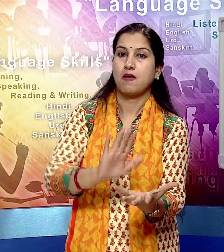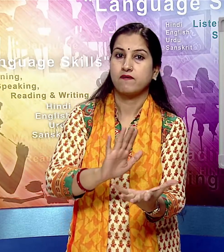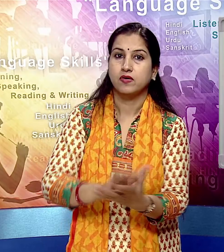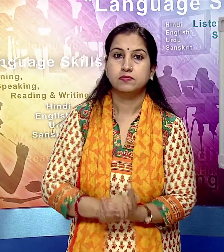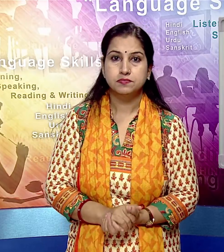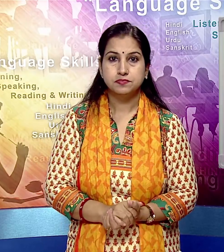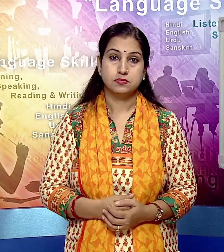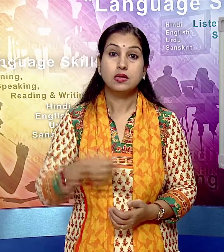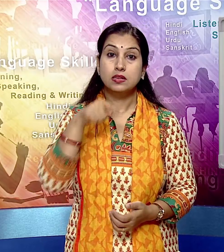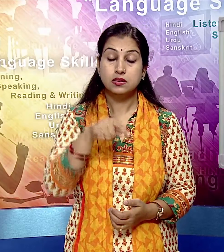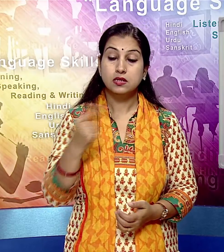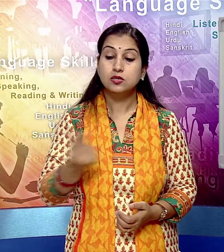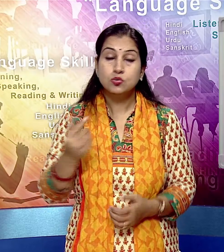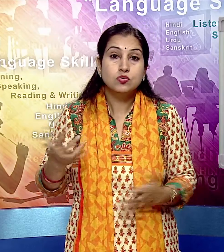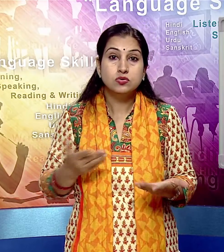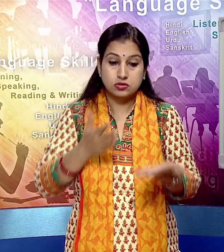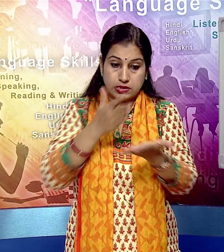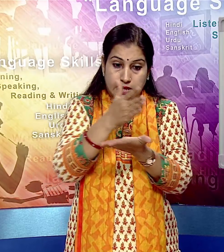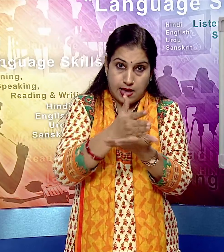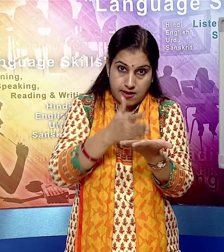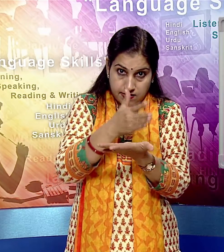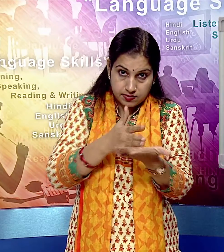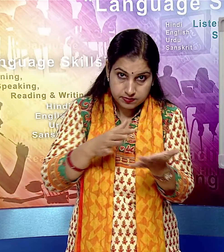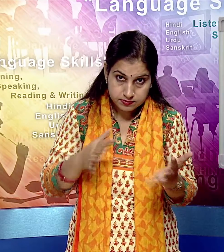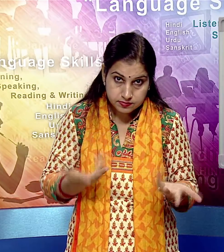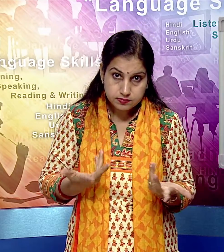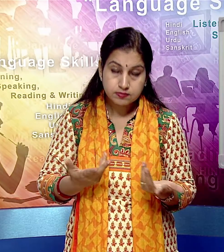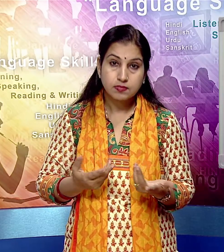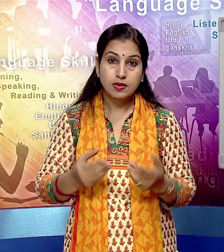They are used to bake cakes, breads,